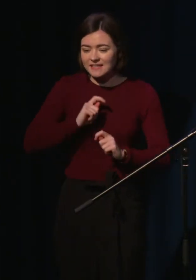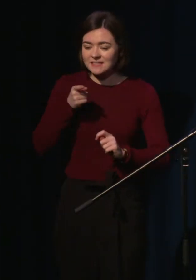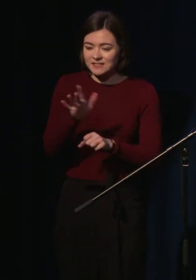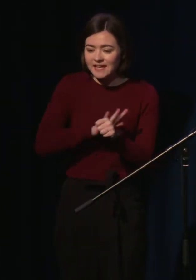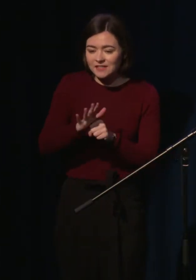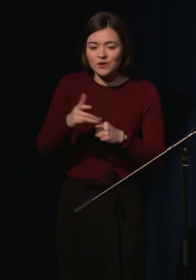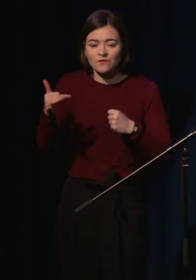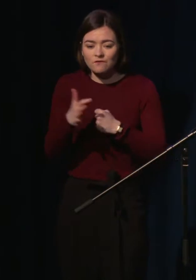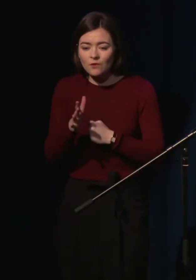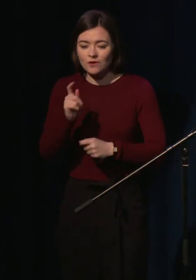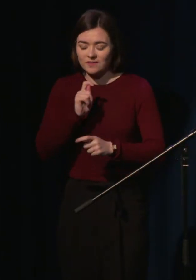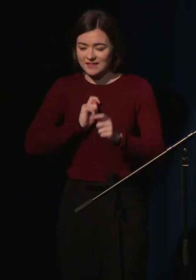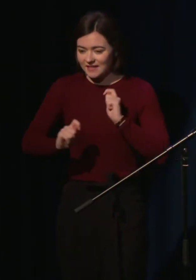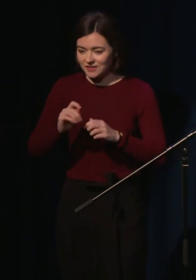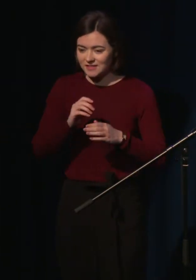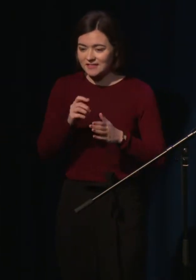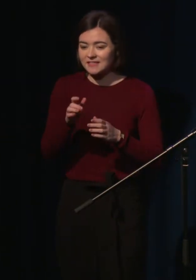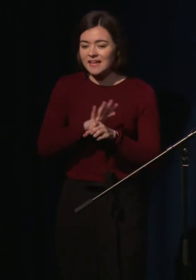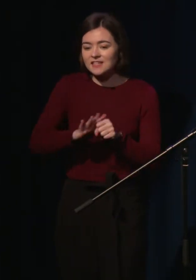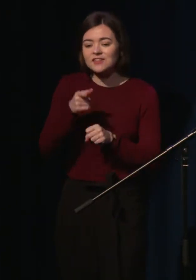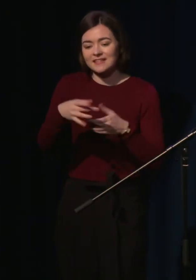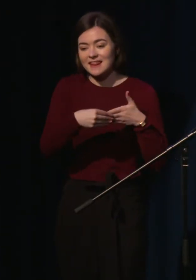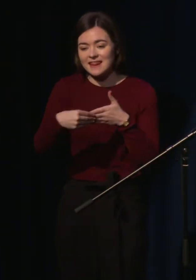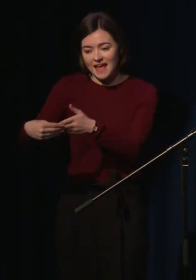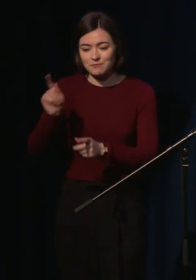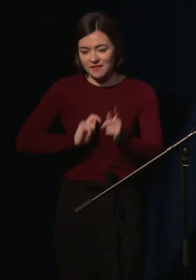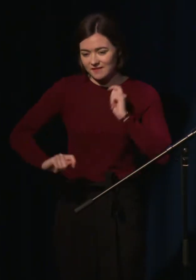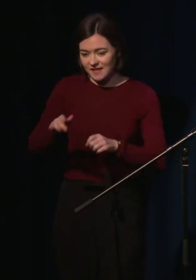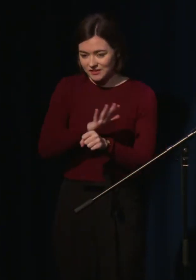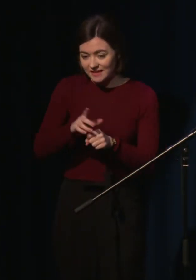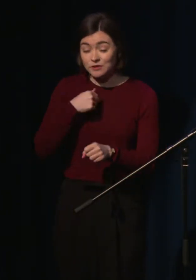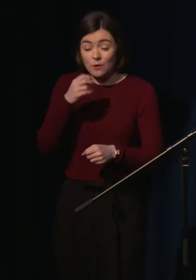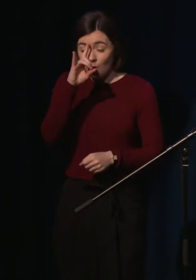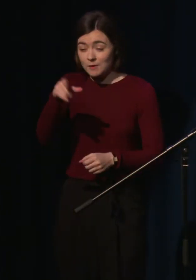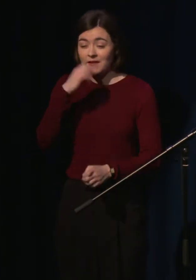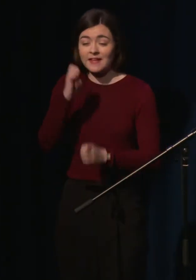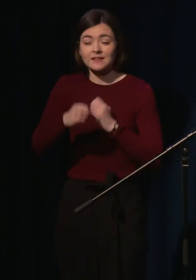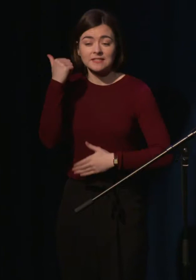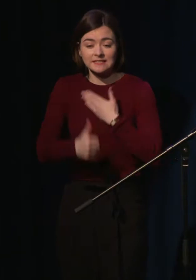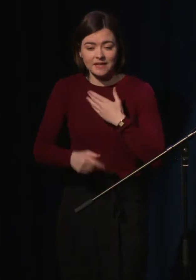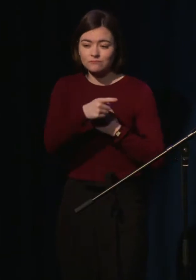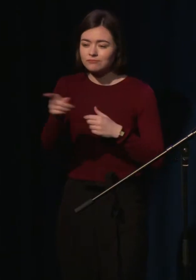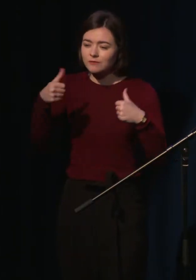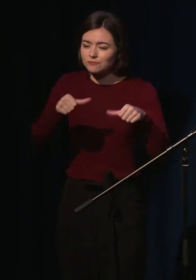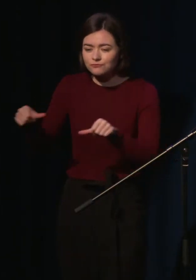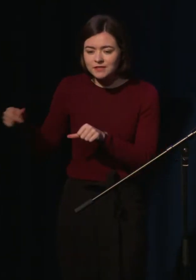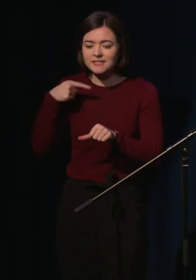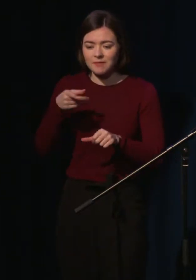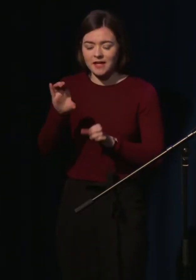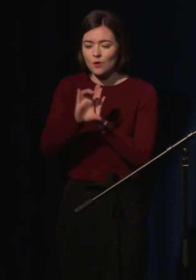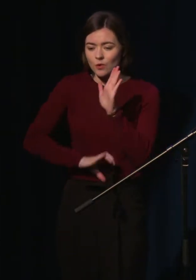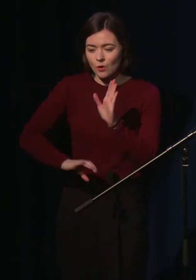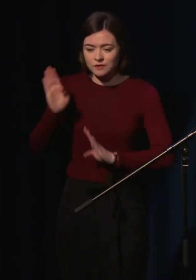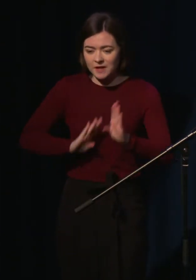the theatre sector. And hopefully, by the end of today, you will have agreed a code of conduct that all can abide by. And